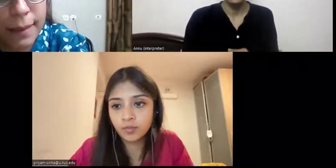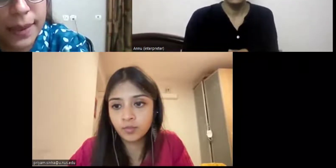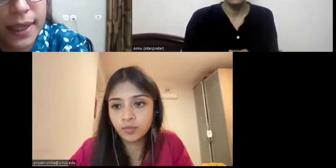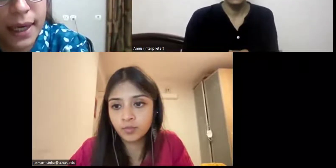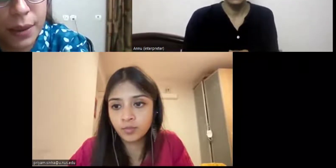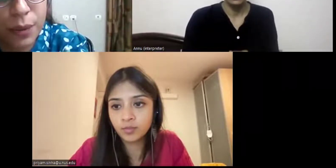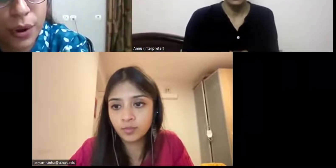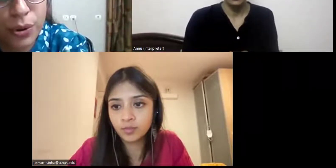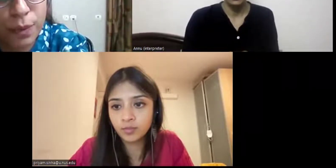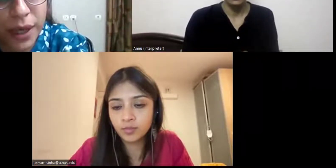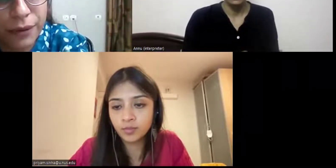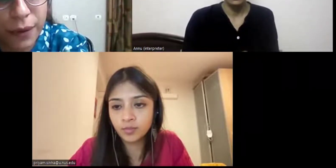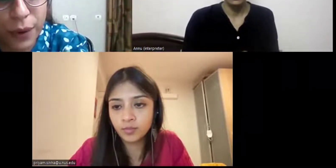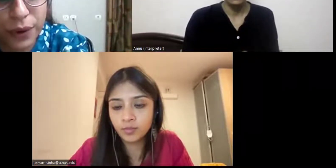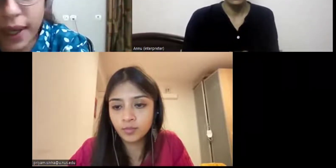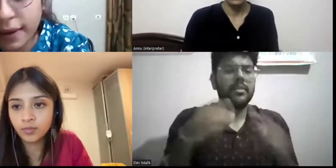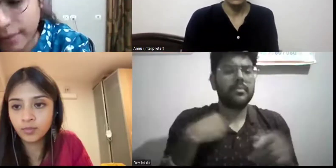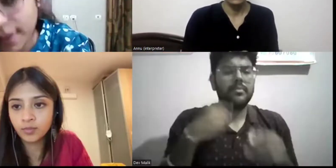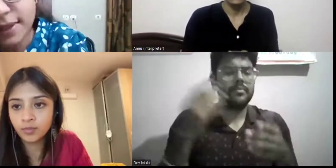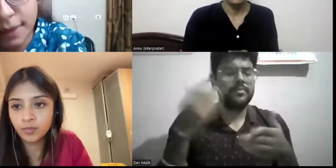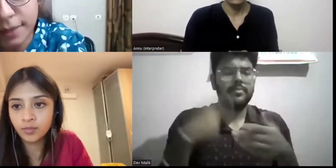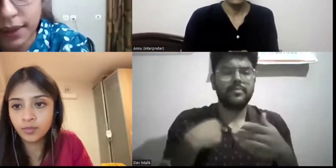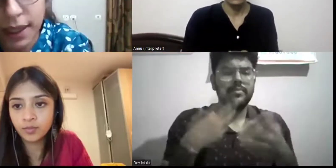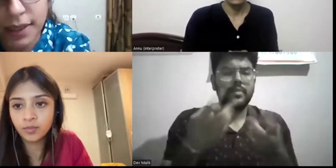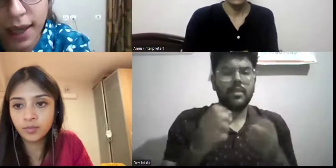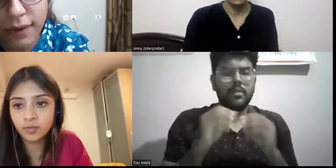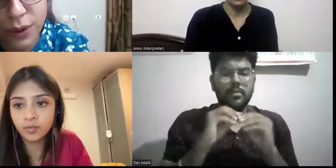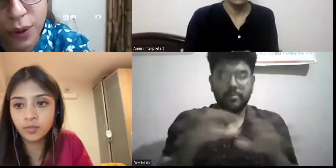one example that I want to bring forth, and this is